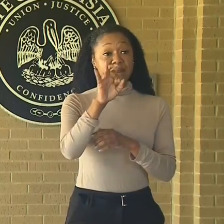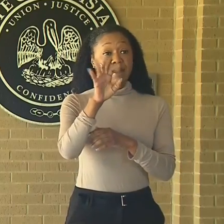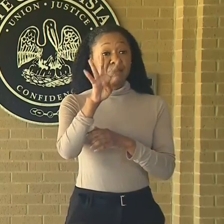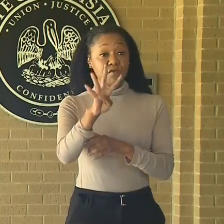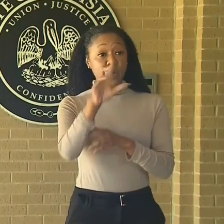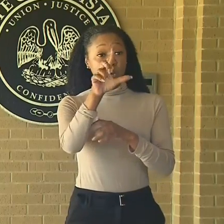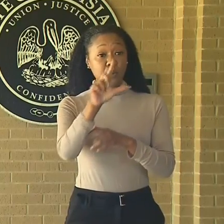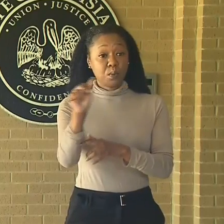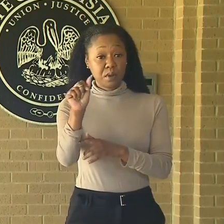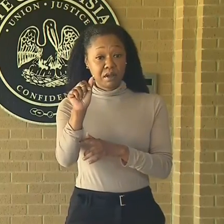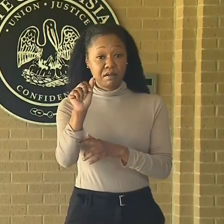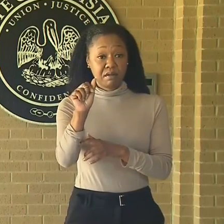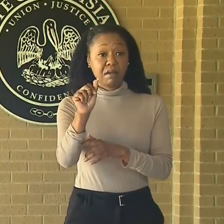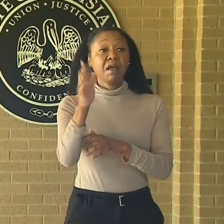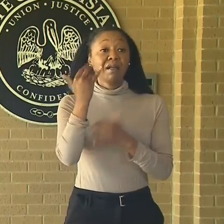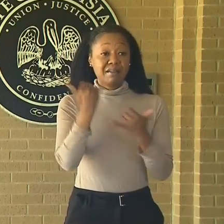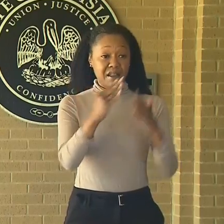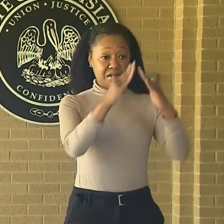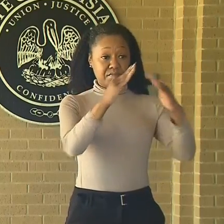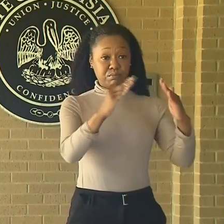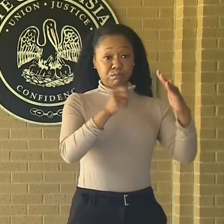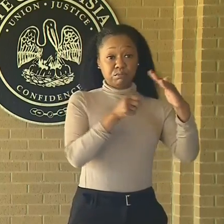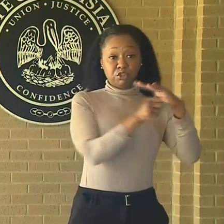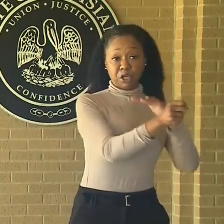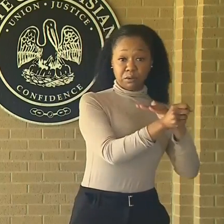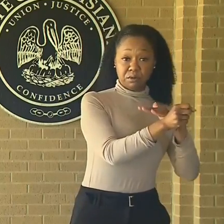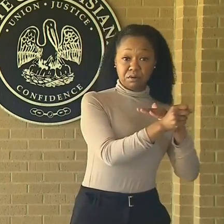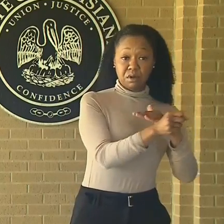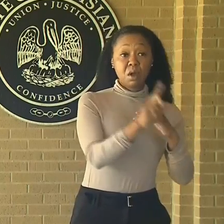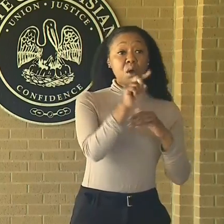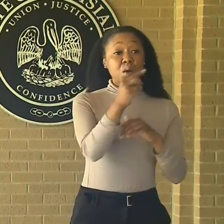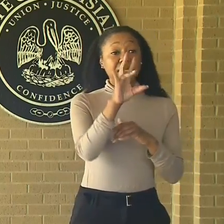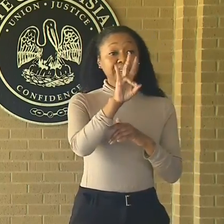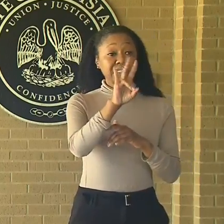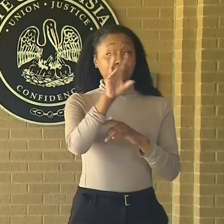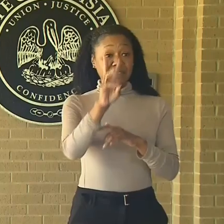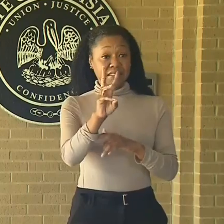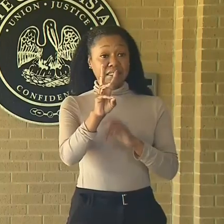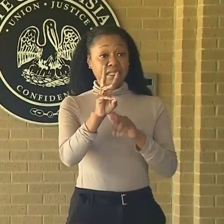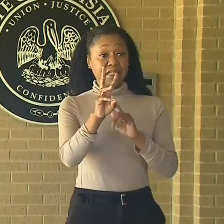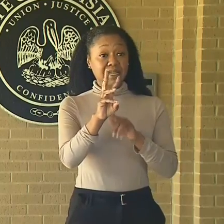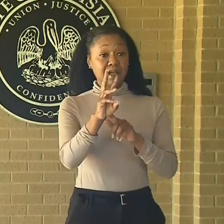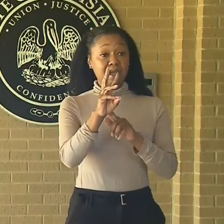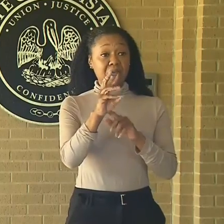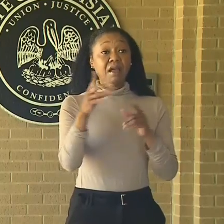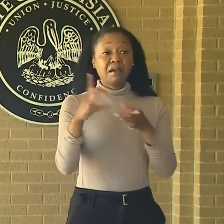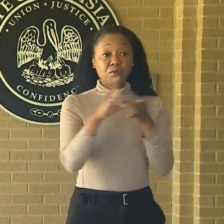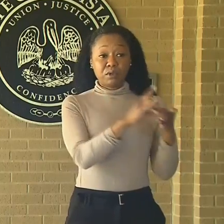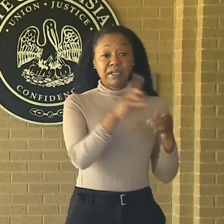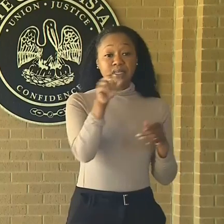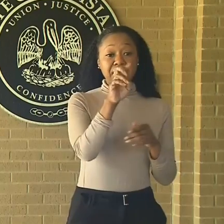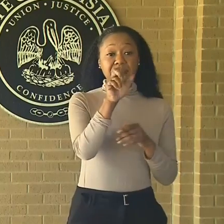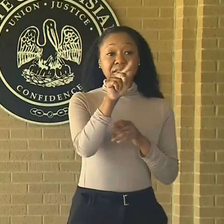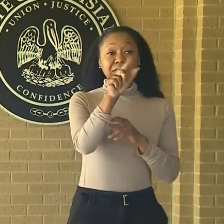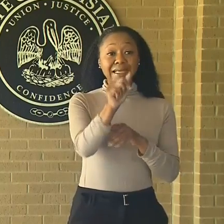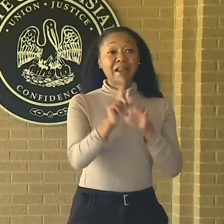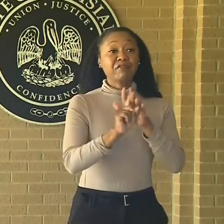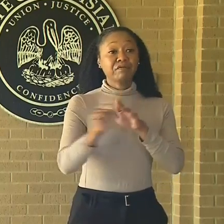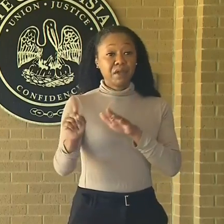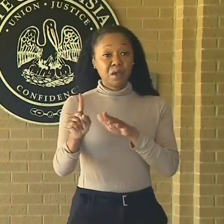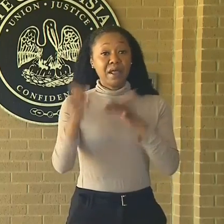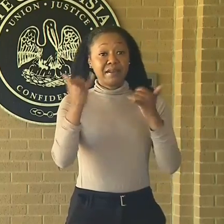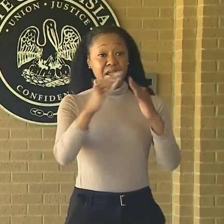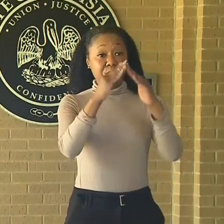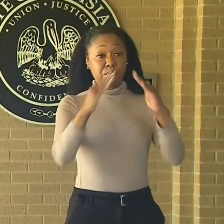3,394 Louisianans are being sheltered. Only 76 of these are Zeta evacuees, and they are all